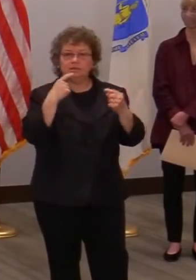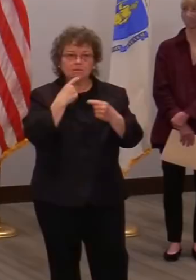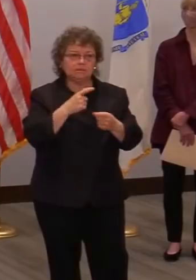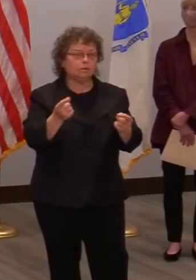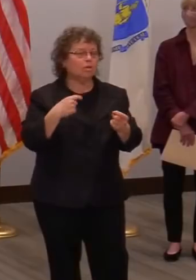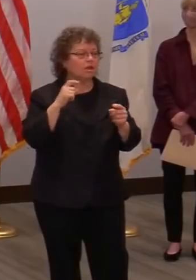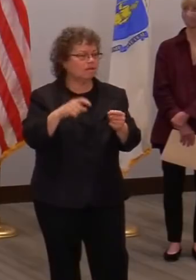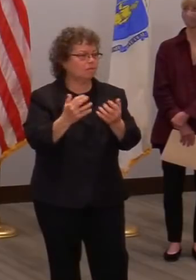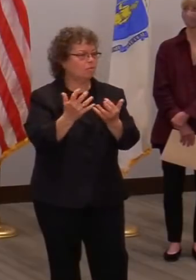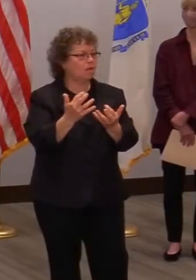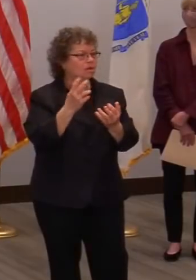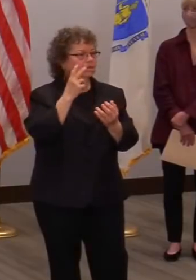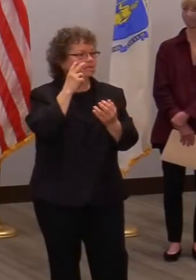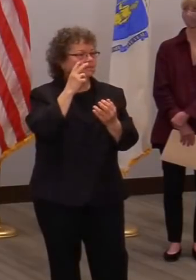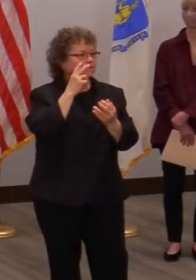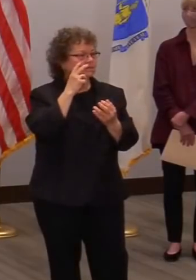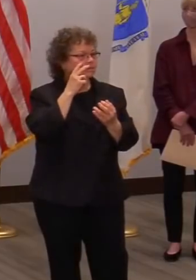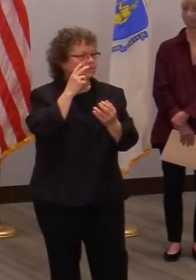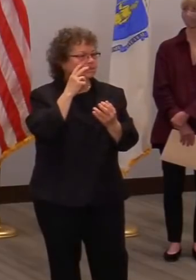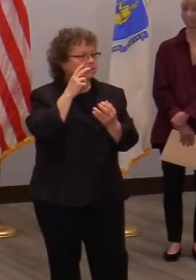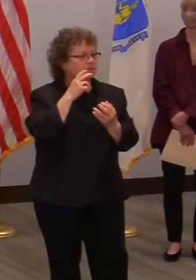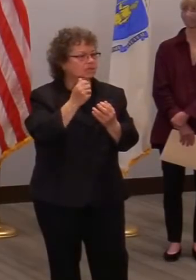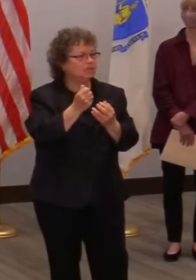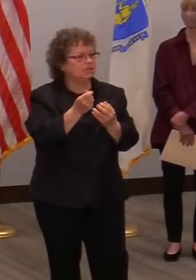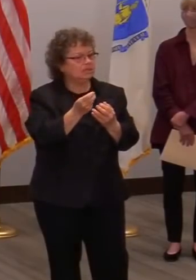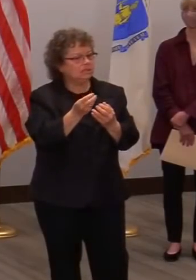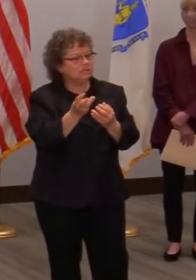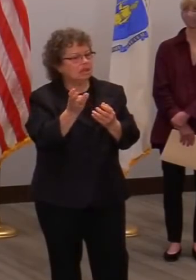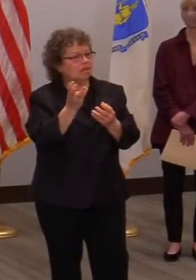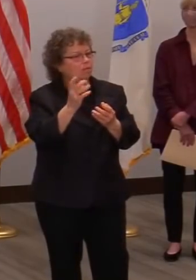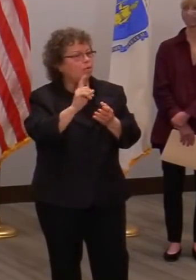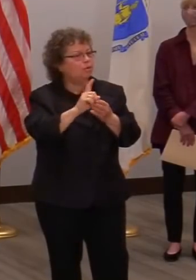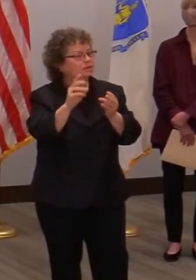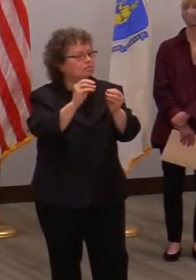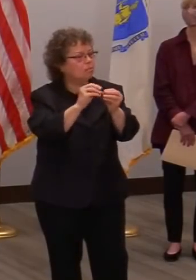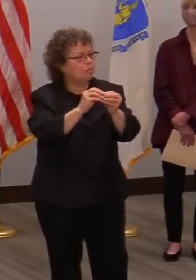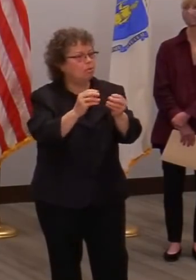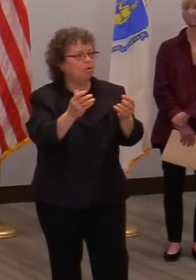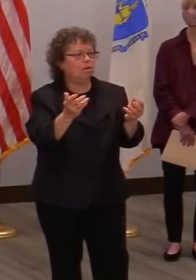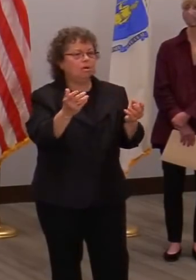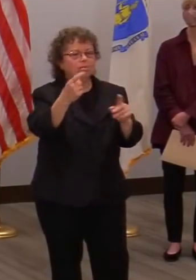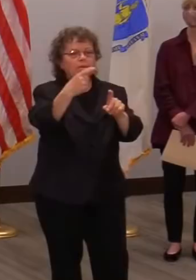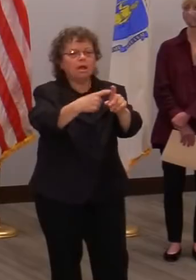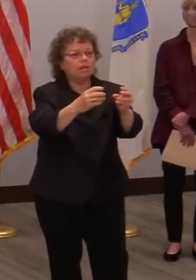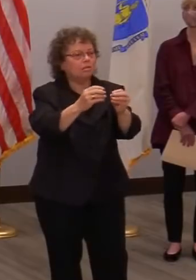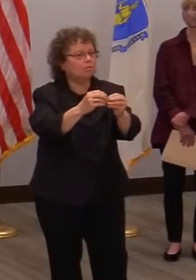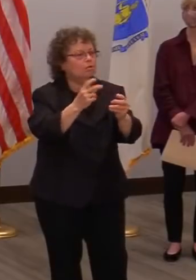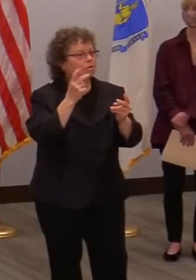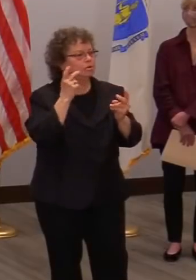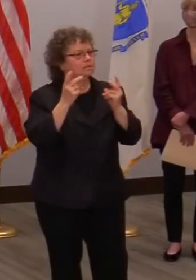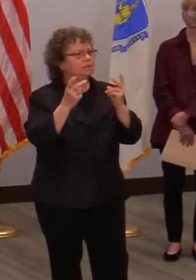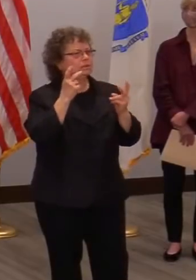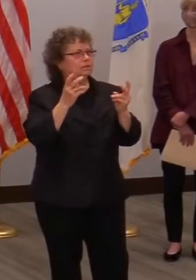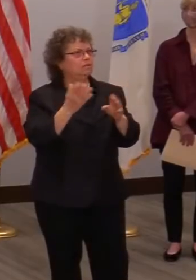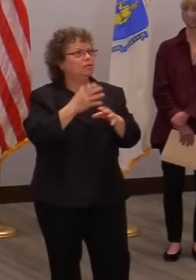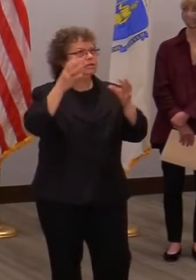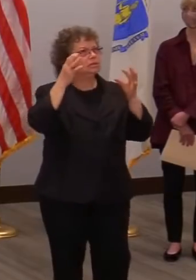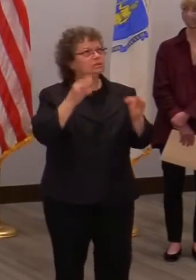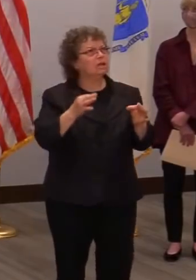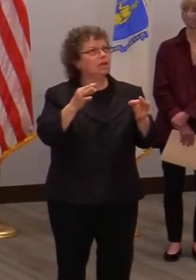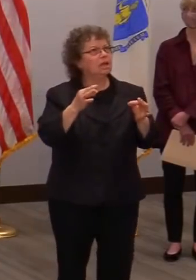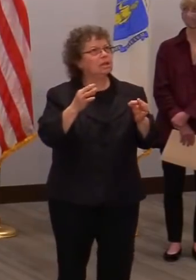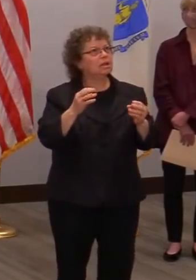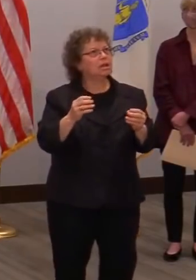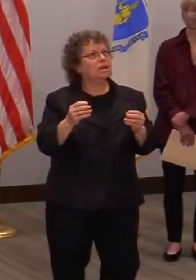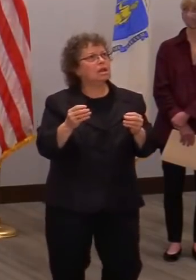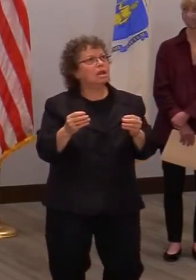plays out over the course of several weeks, maybe a month, to see where we are before we make decisions about moving